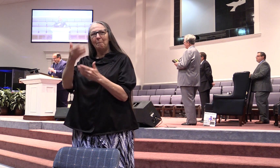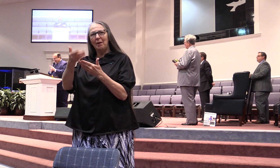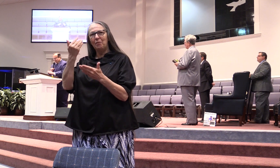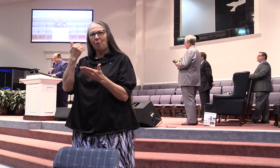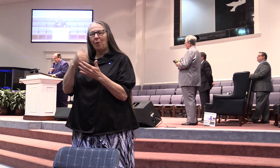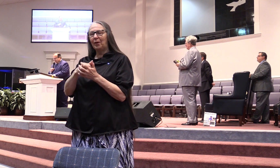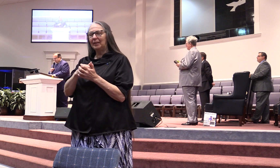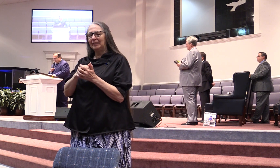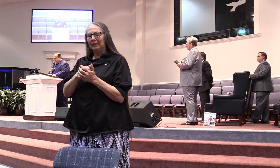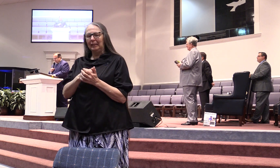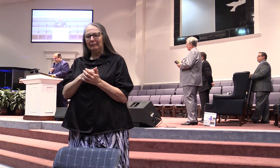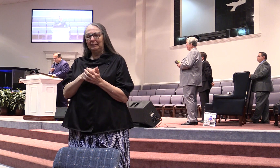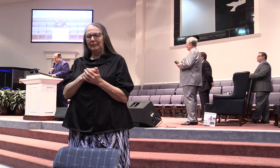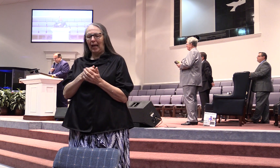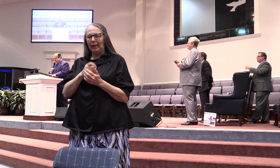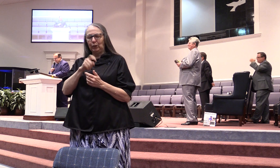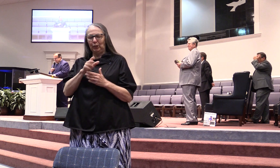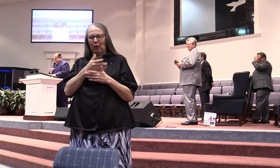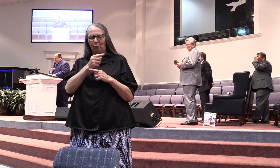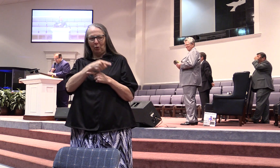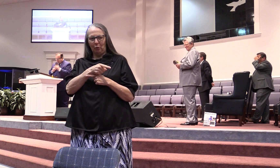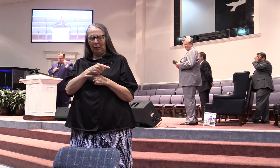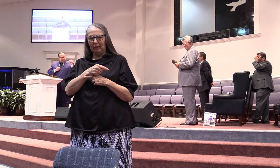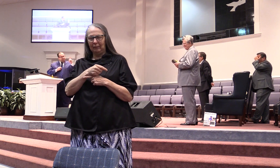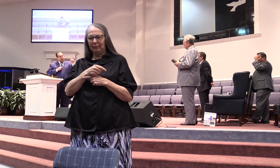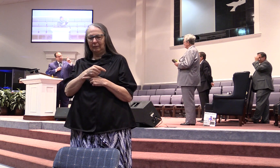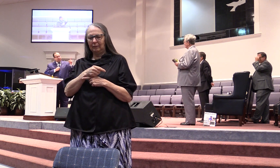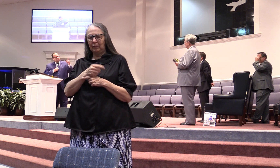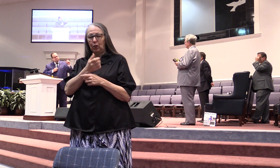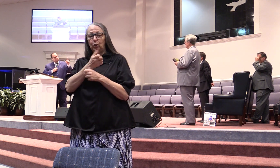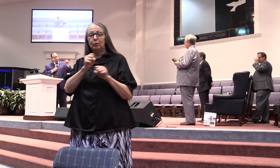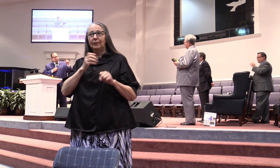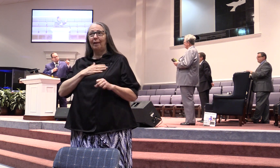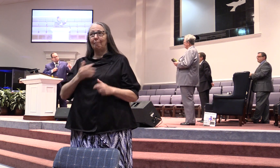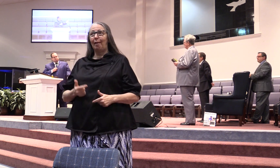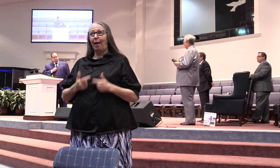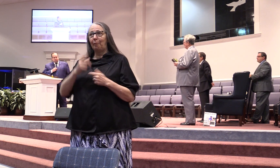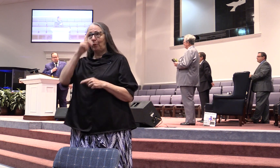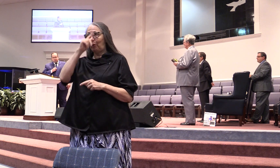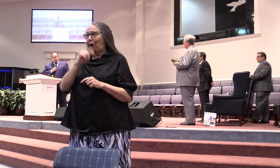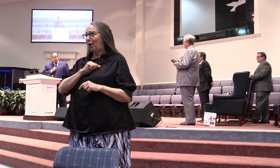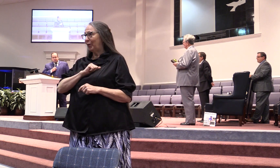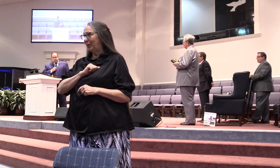privately. If I haven't, that's much to my discredit. You saved my life.